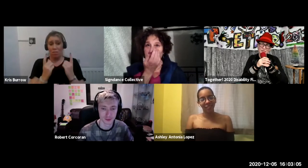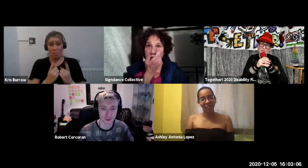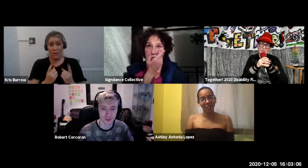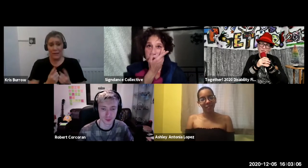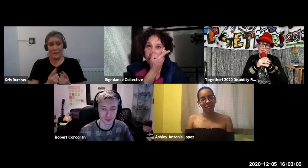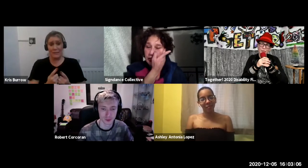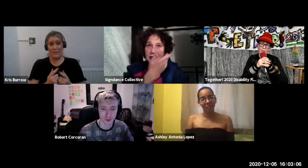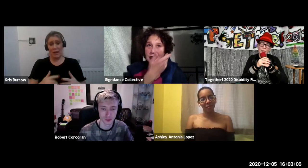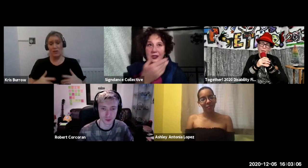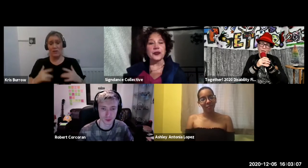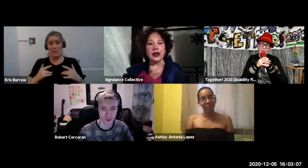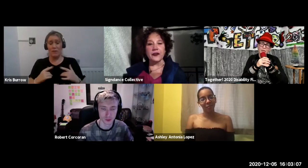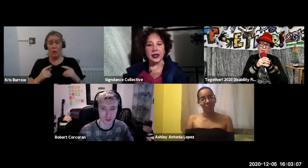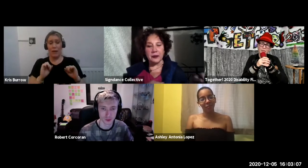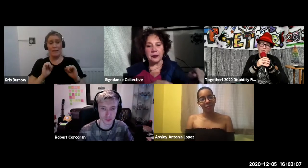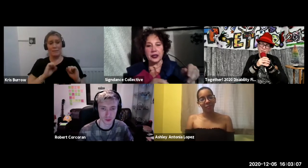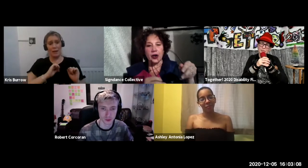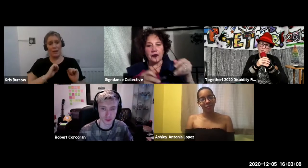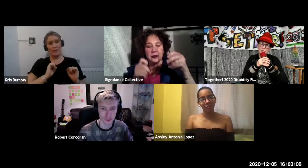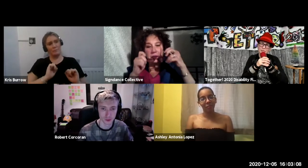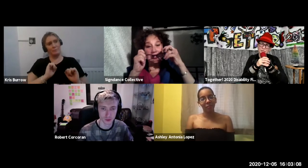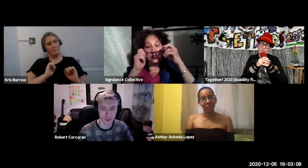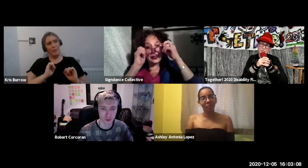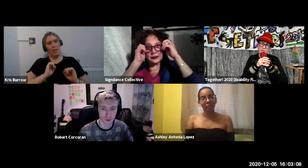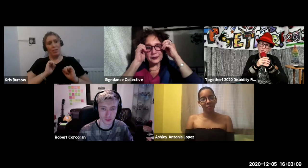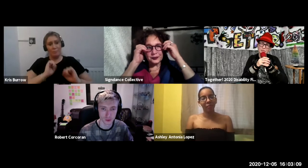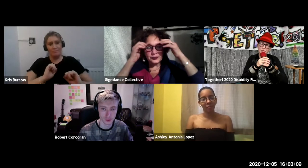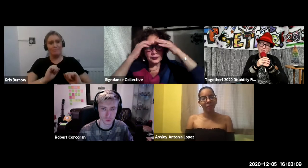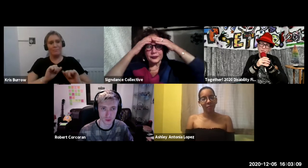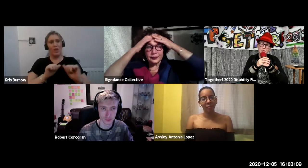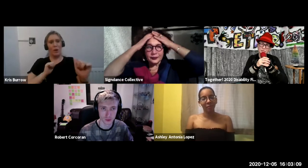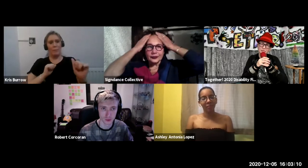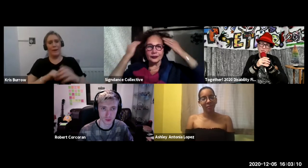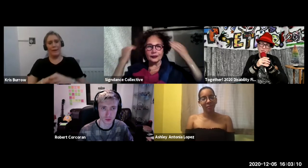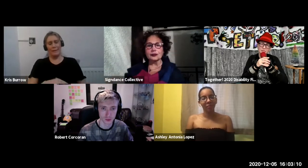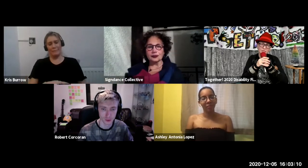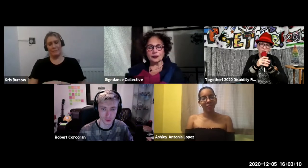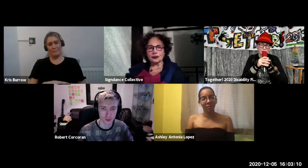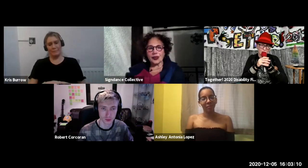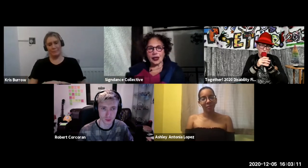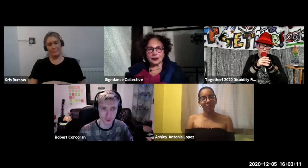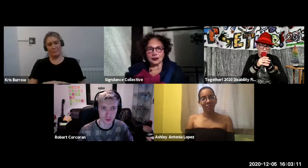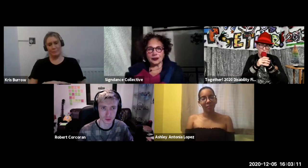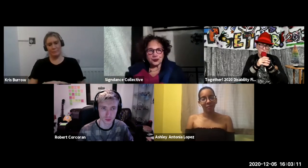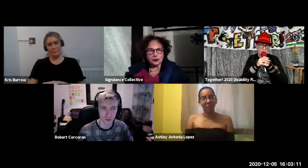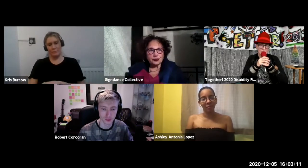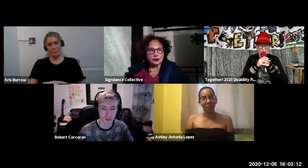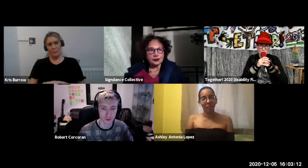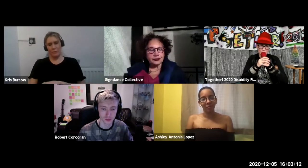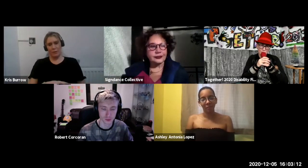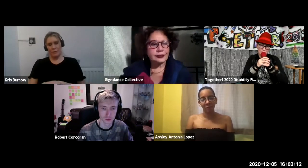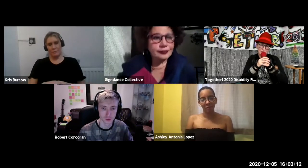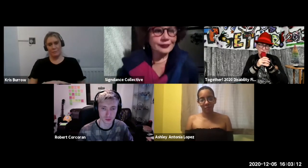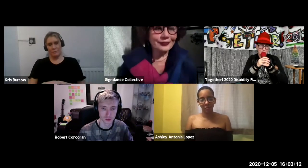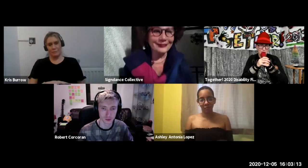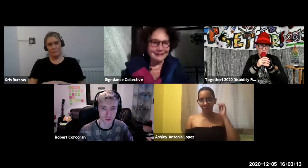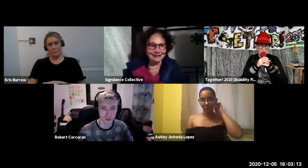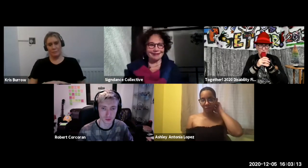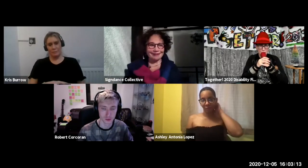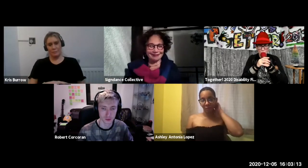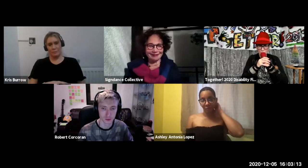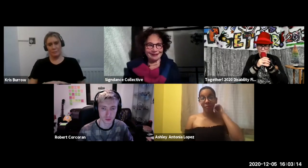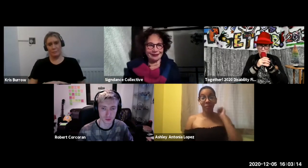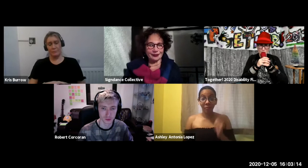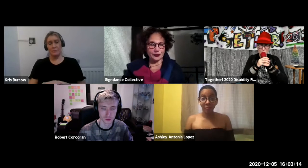just been the spirit of the company right from the beginning. So Yeah. moving back to you for a minute,